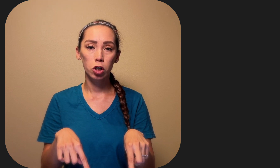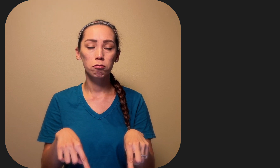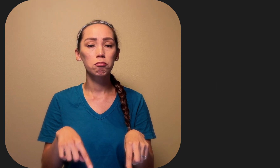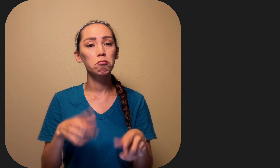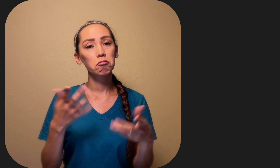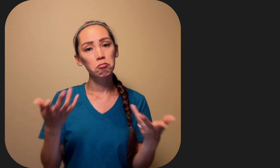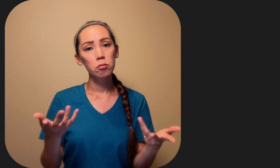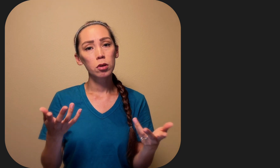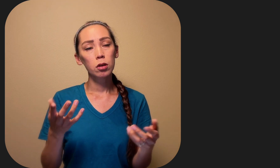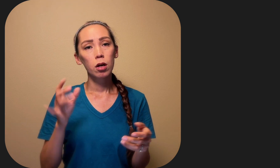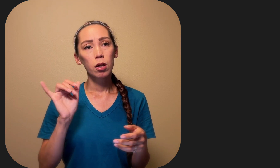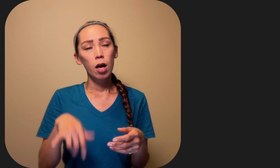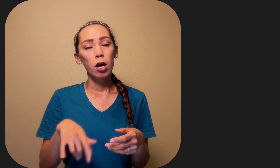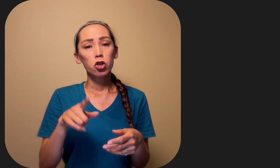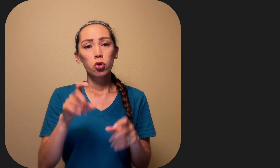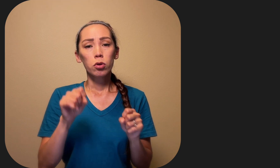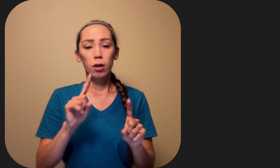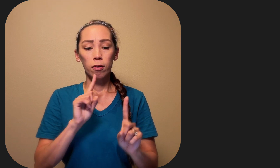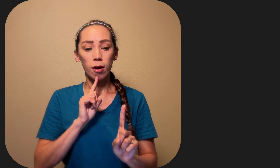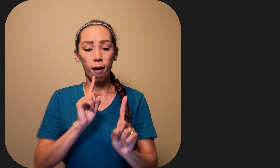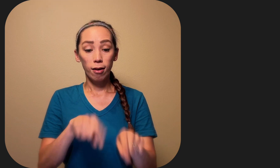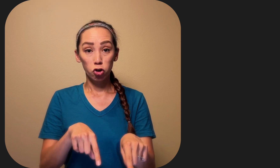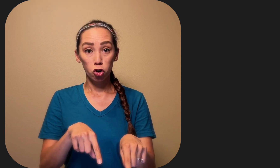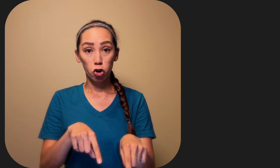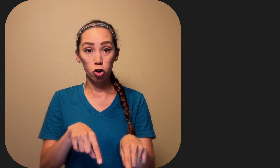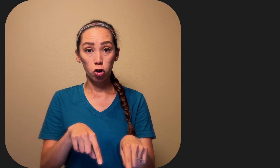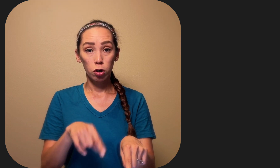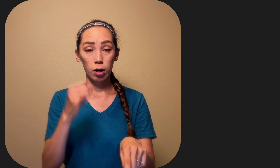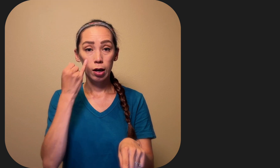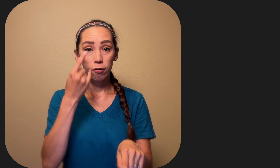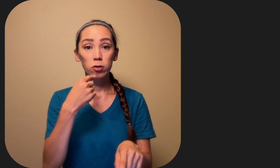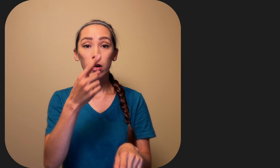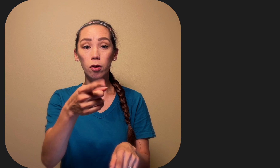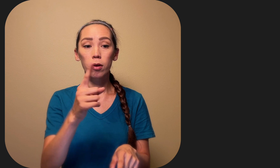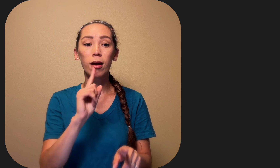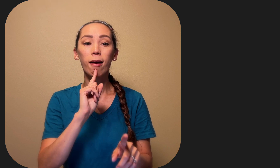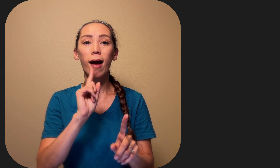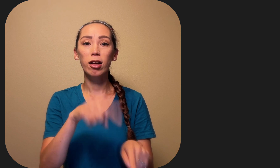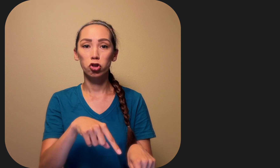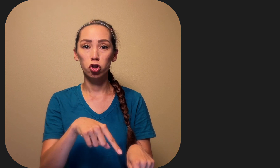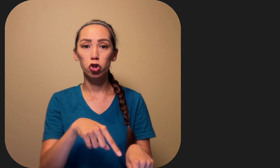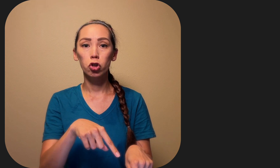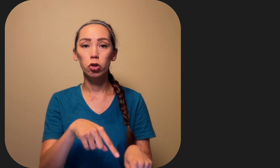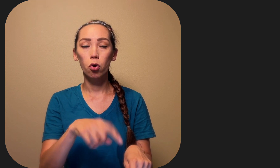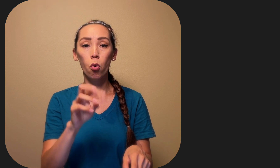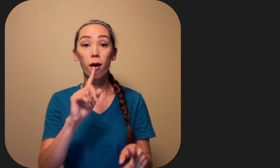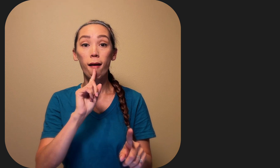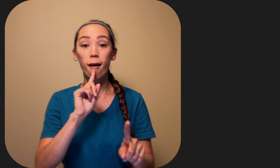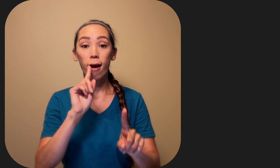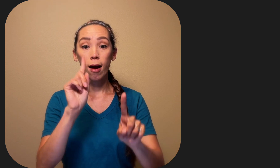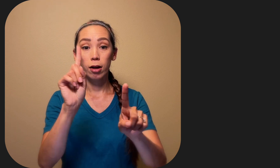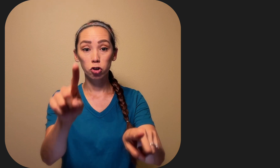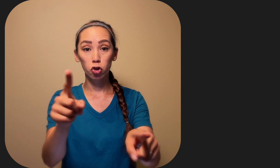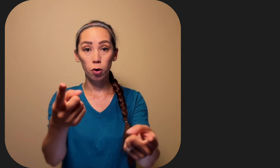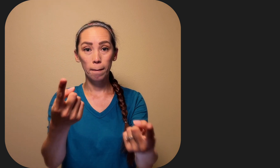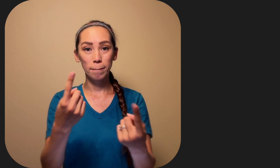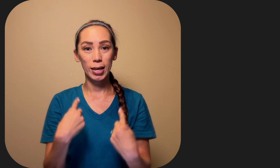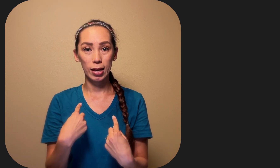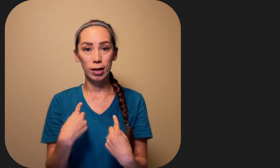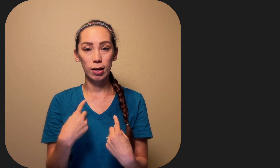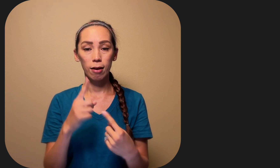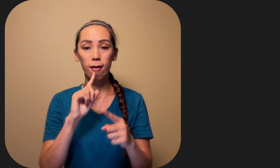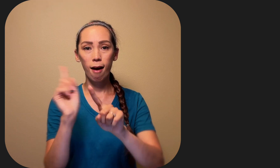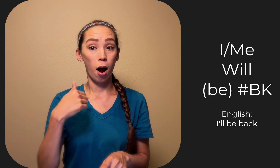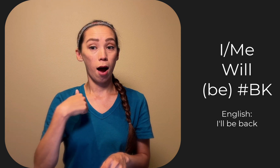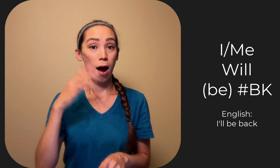Answer. So answer, usually you go forward. If you're telling someone to answer me, you would go forward and then